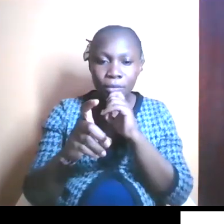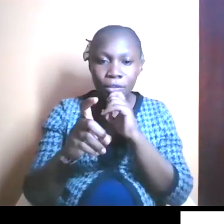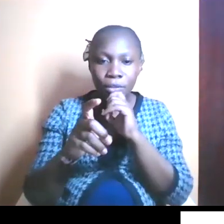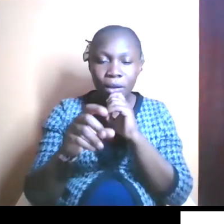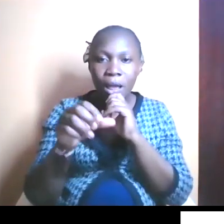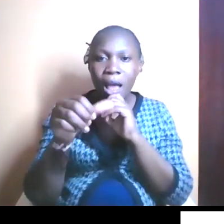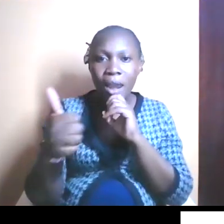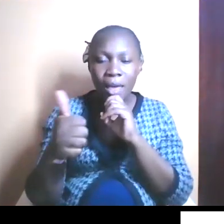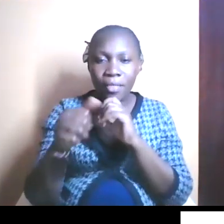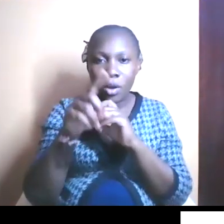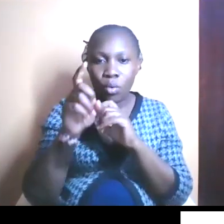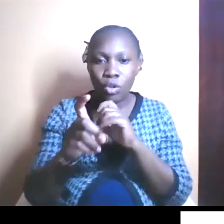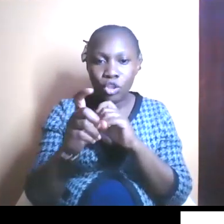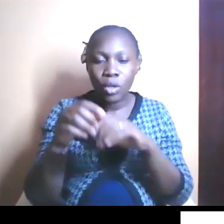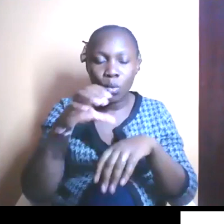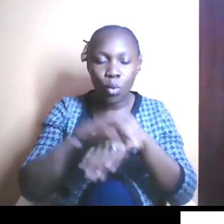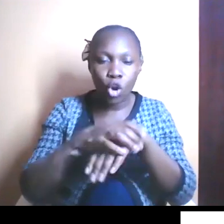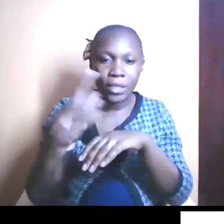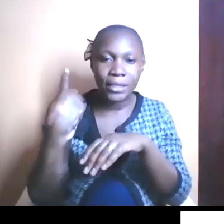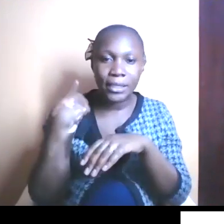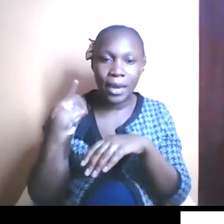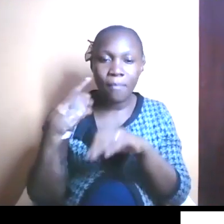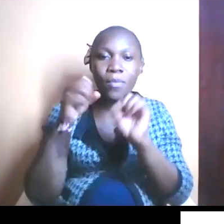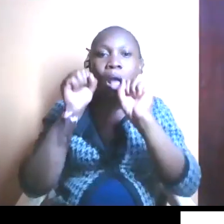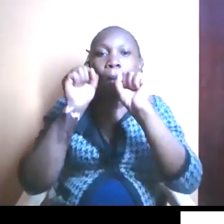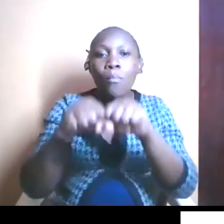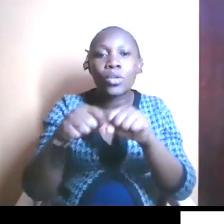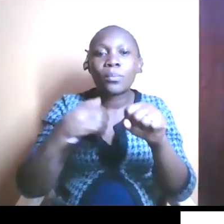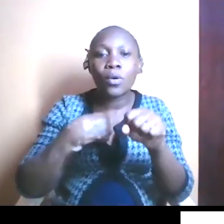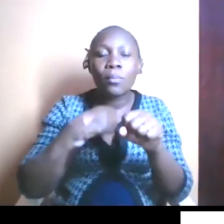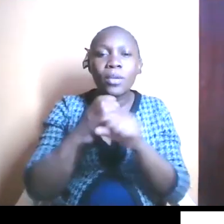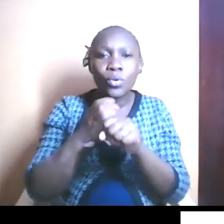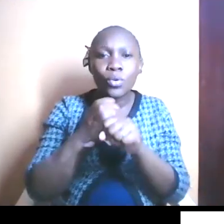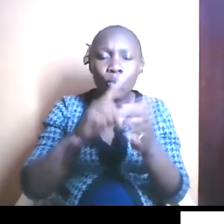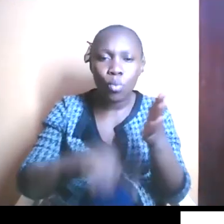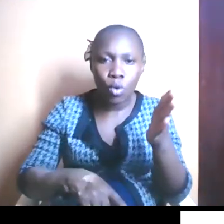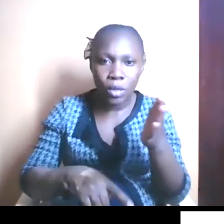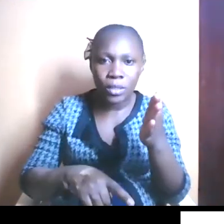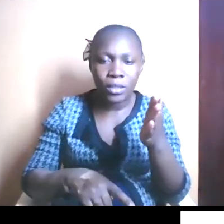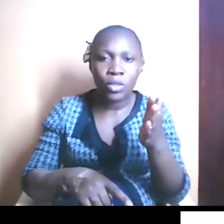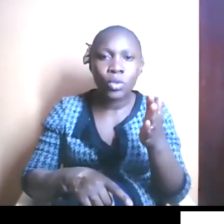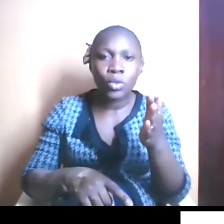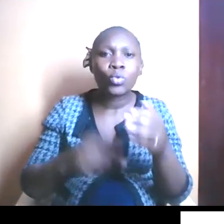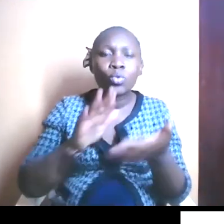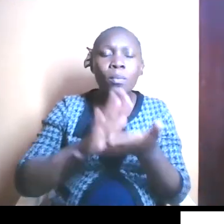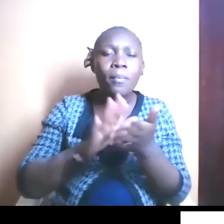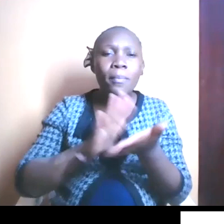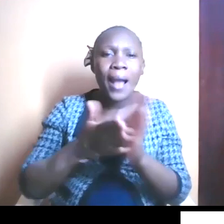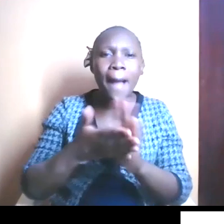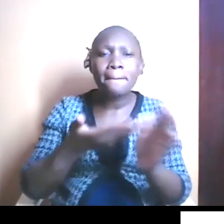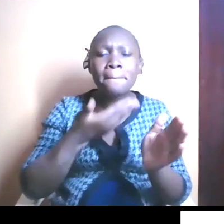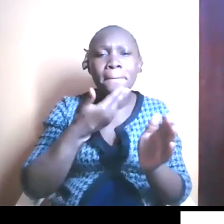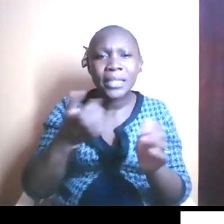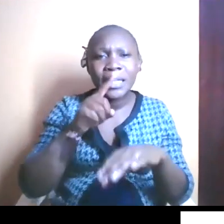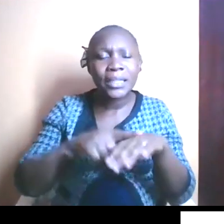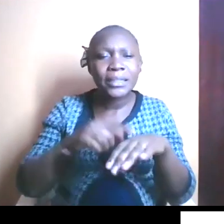we received yesterday. What can I do to pep up my zeal when I feel burnt out after working in the same